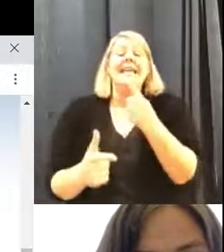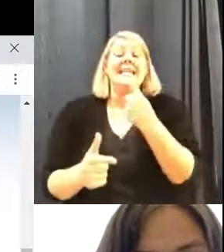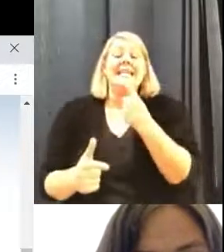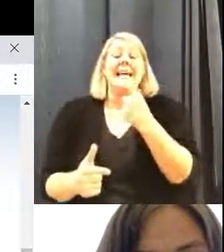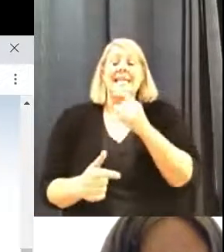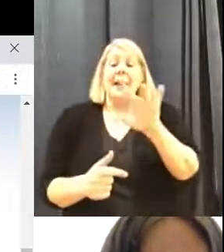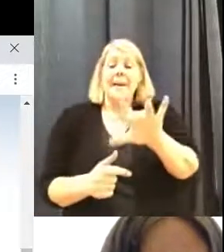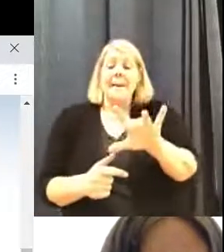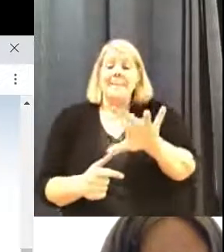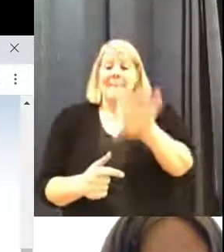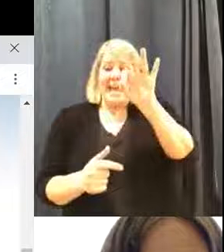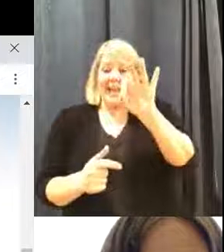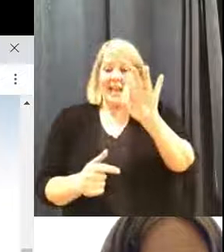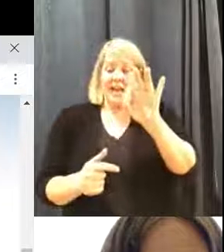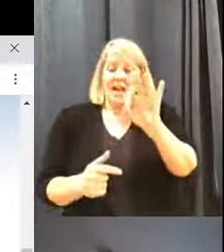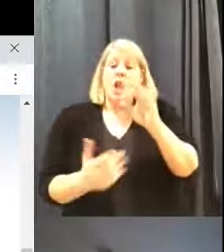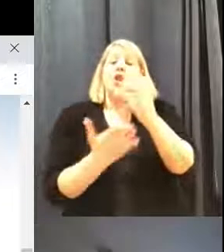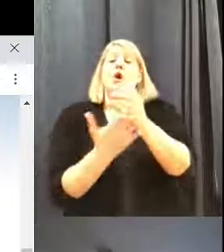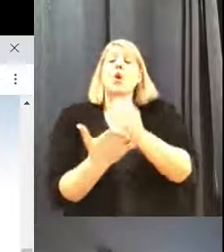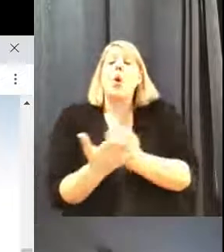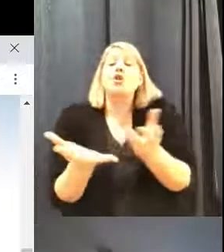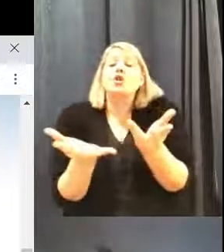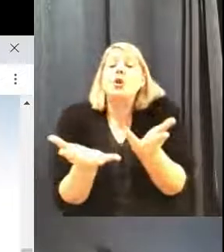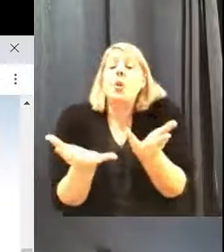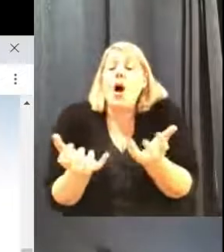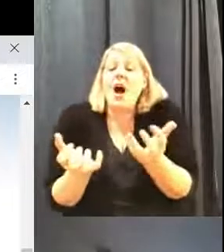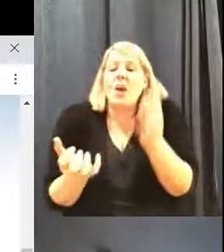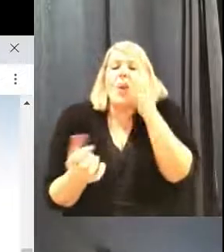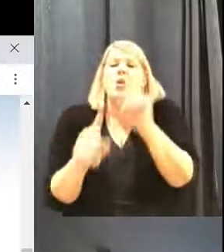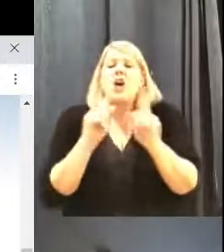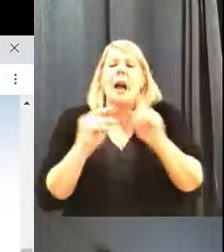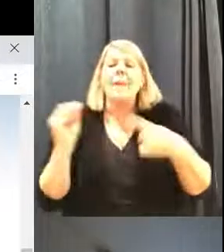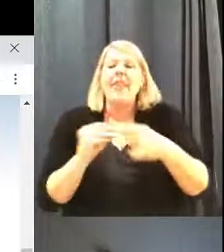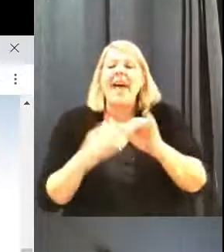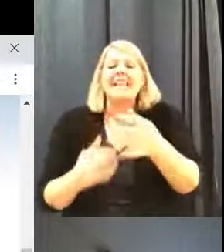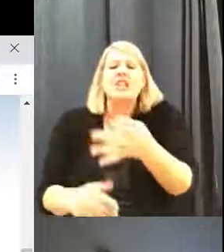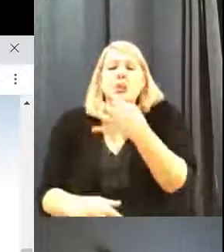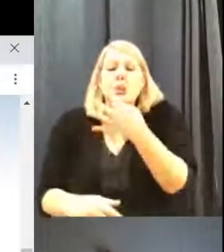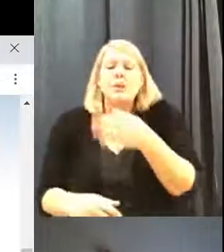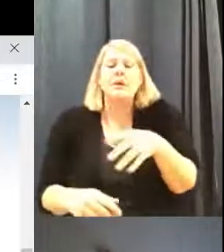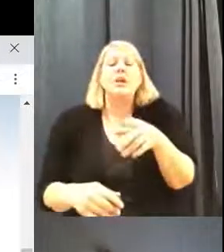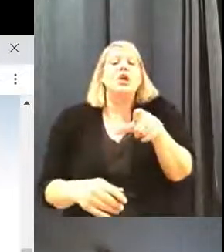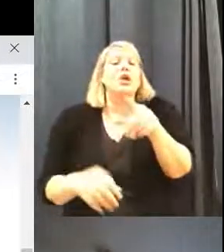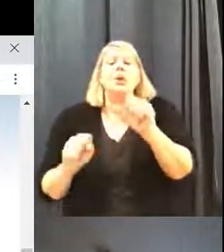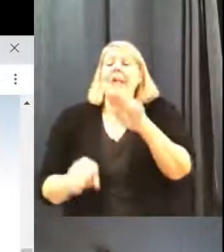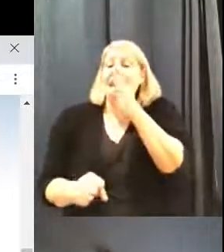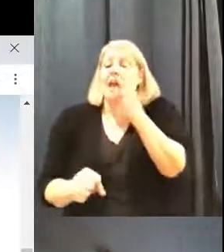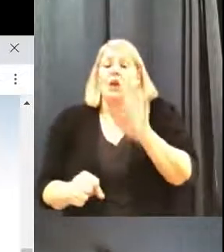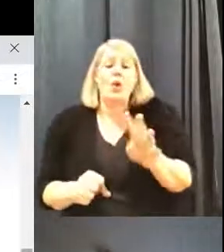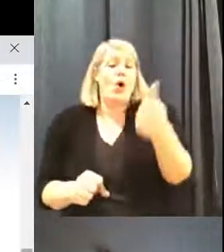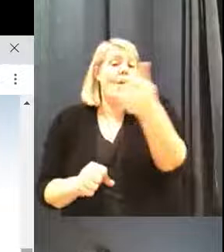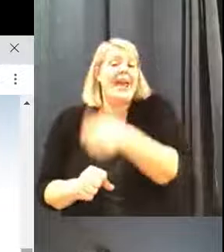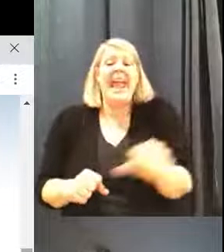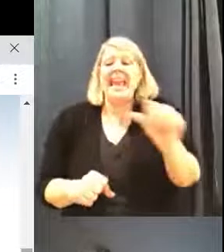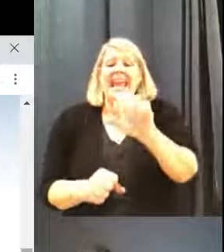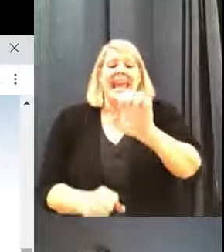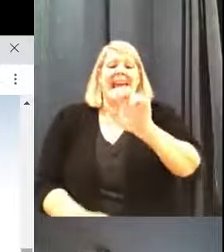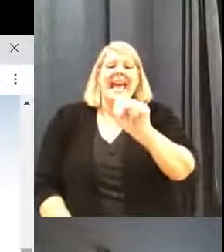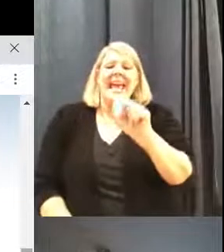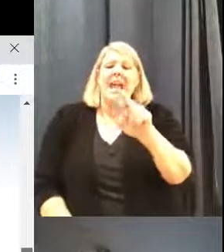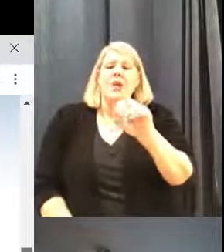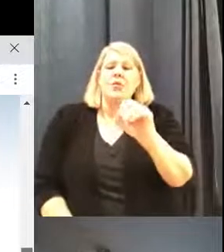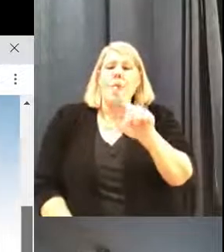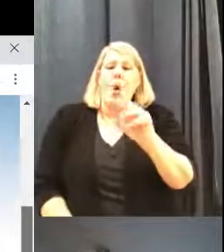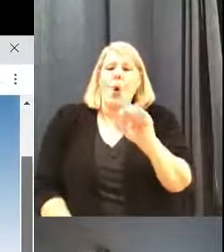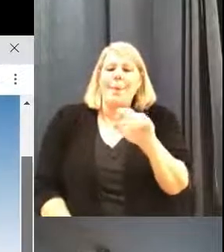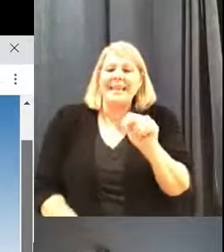to participate in. So we'll talk more about that in just a second. You can ignore any indication of enrollment key. You do not have enrollment